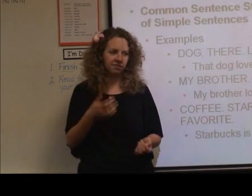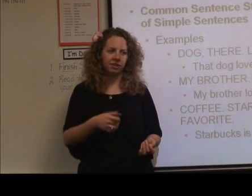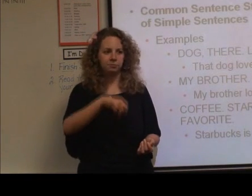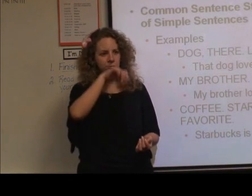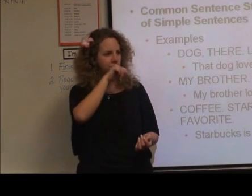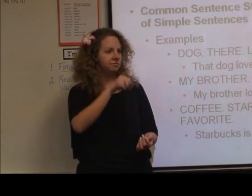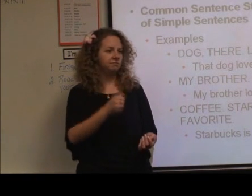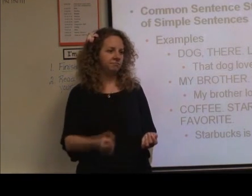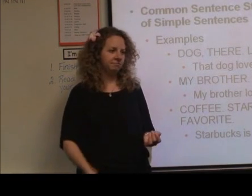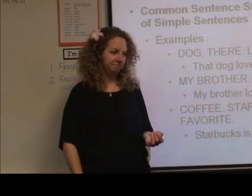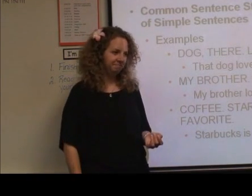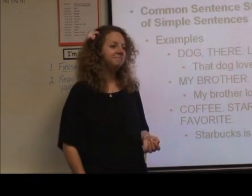like.